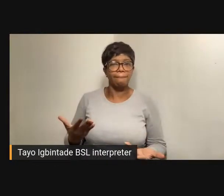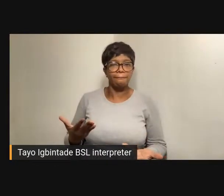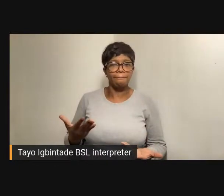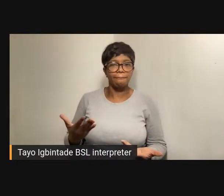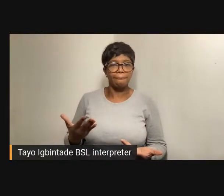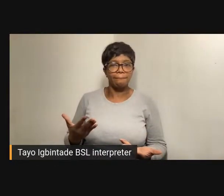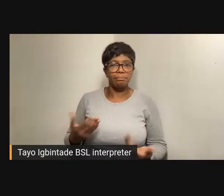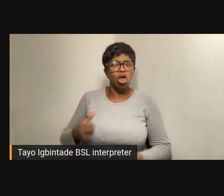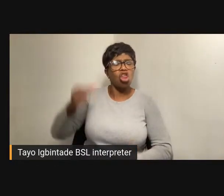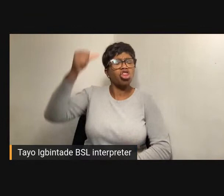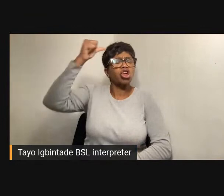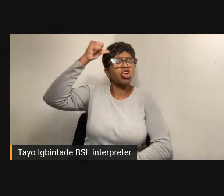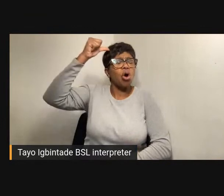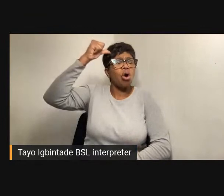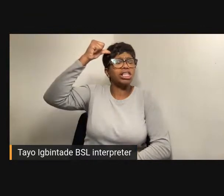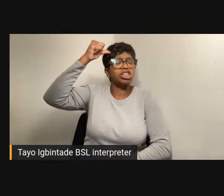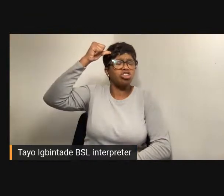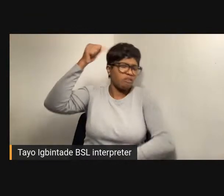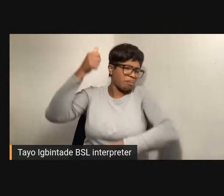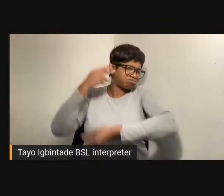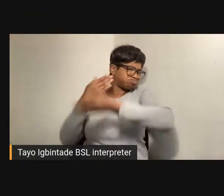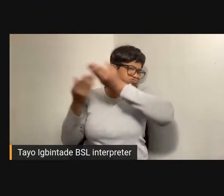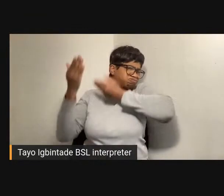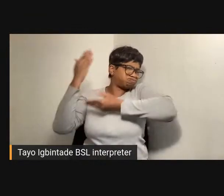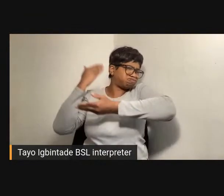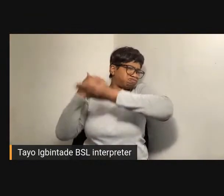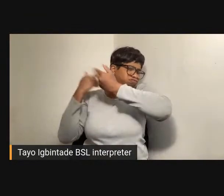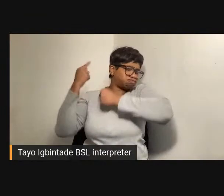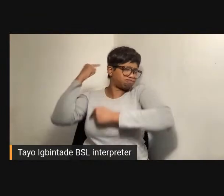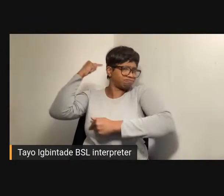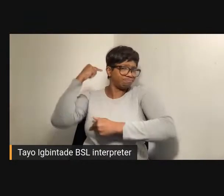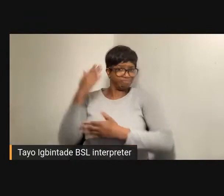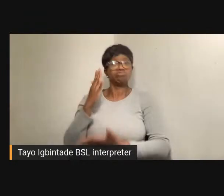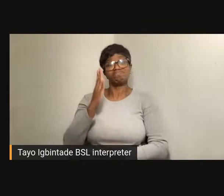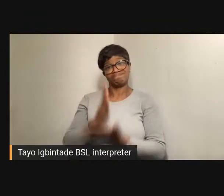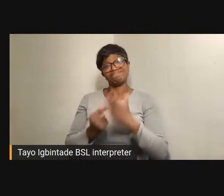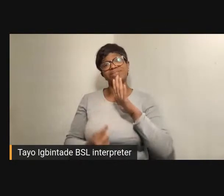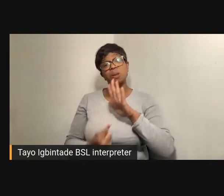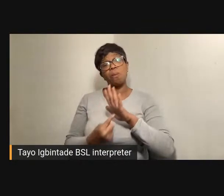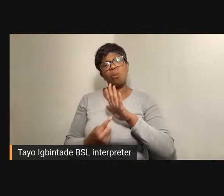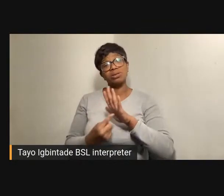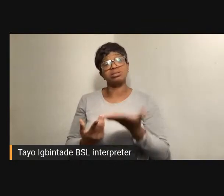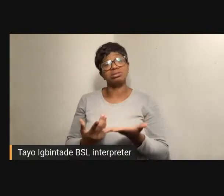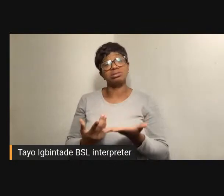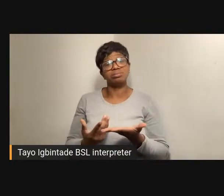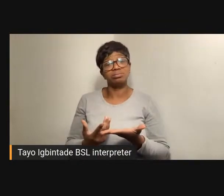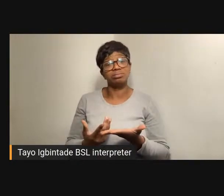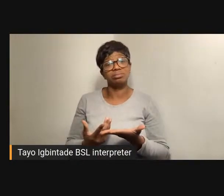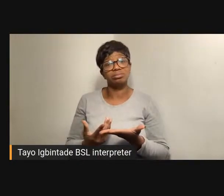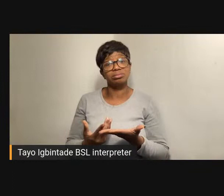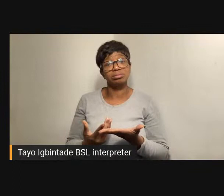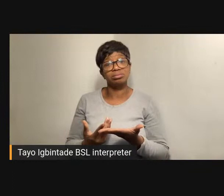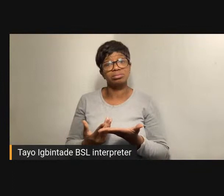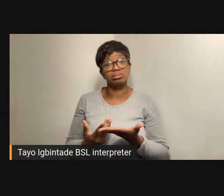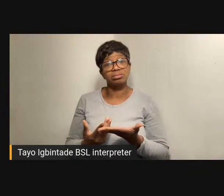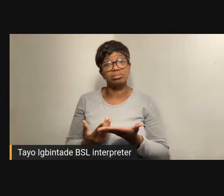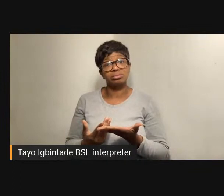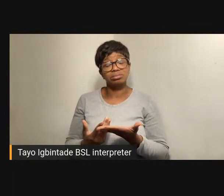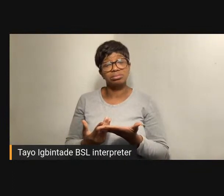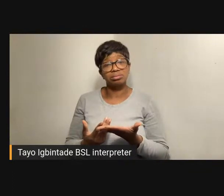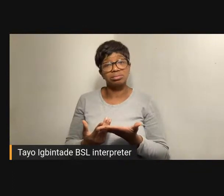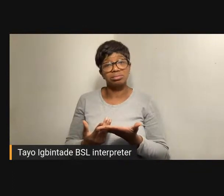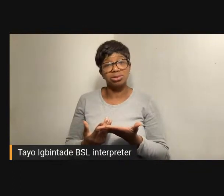The knowledge of my ancestors is really important to me. They are all equally important